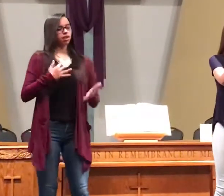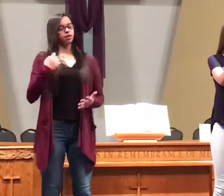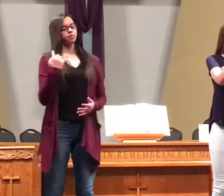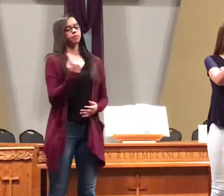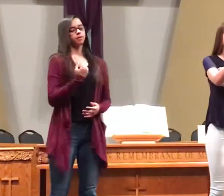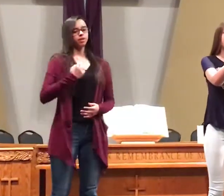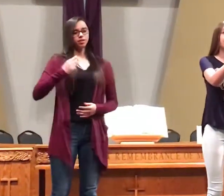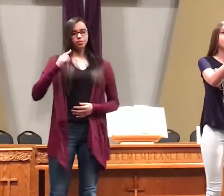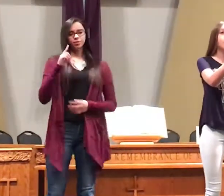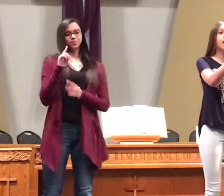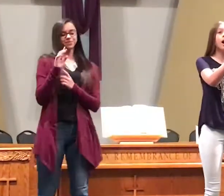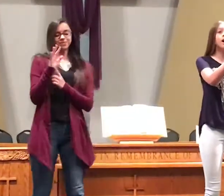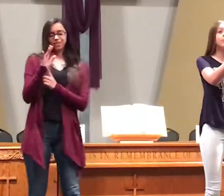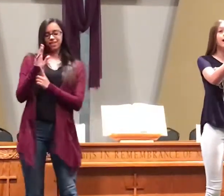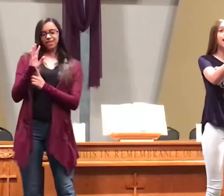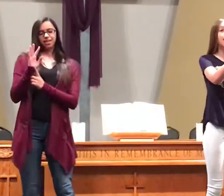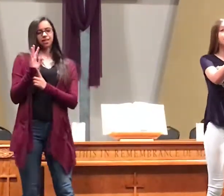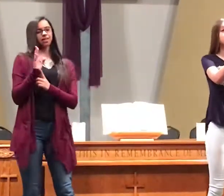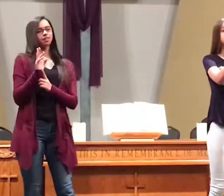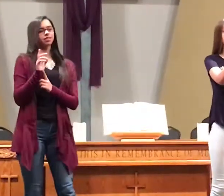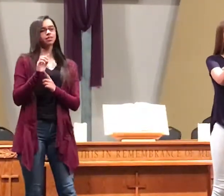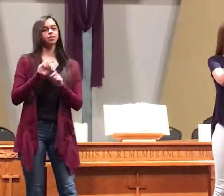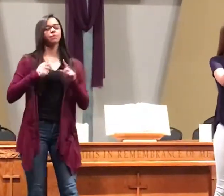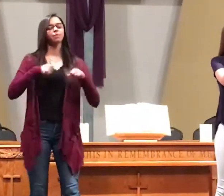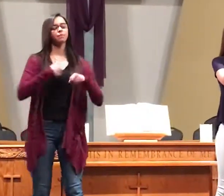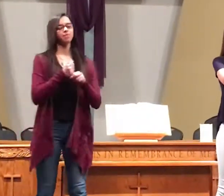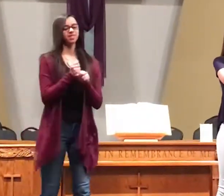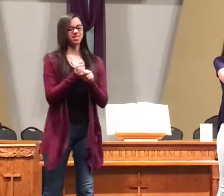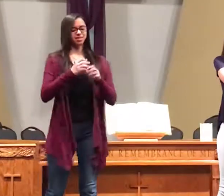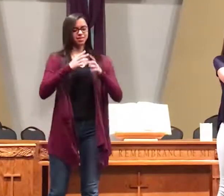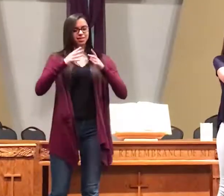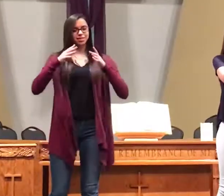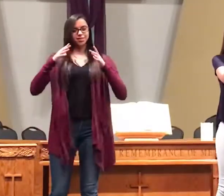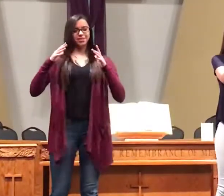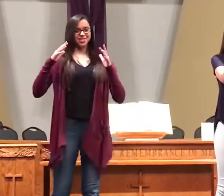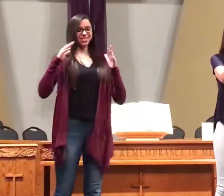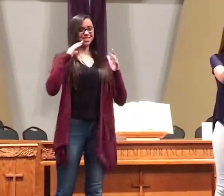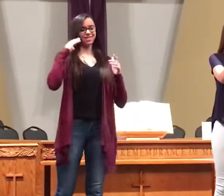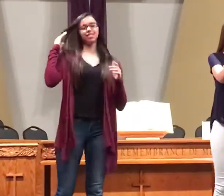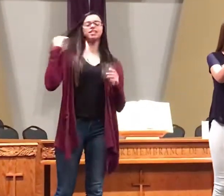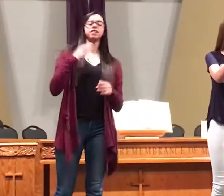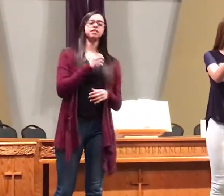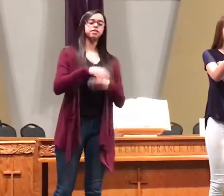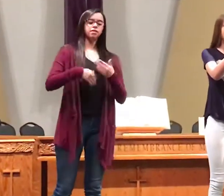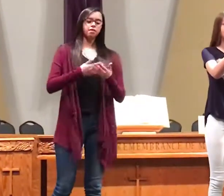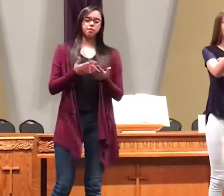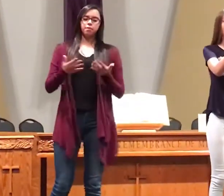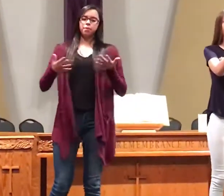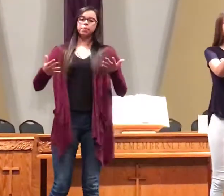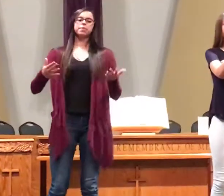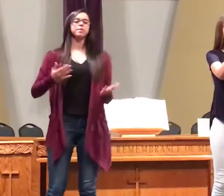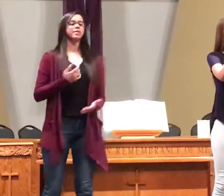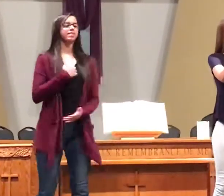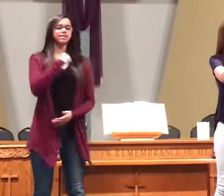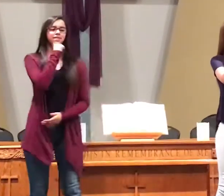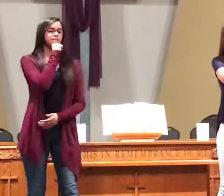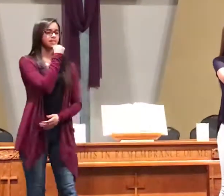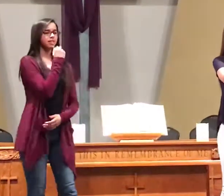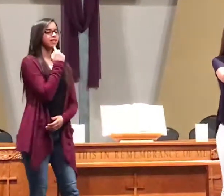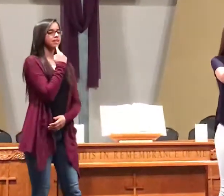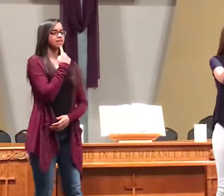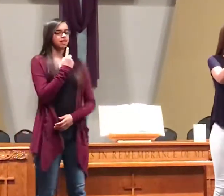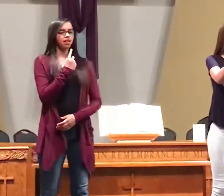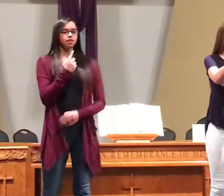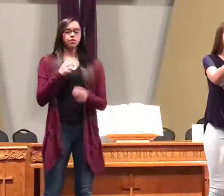I might only have one match, but I can make an explosion. And all those things